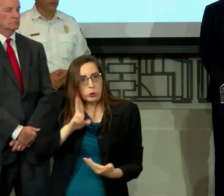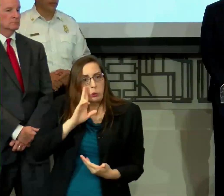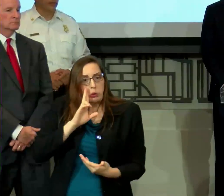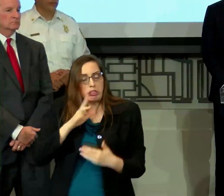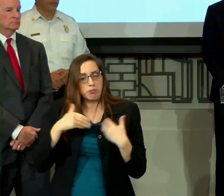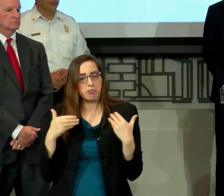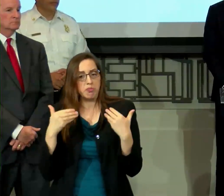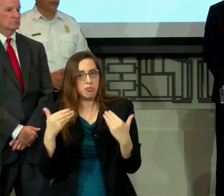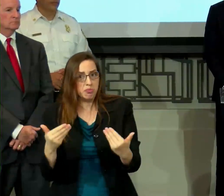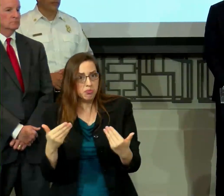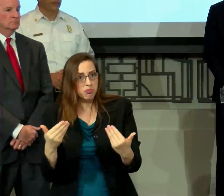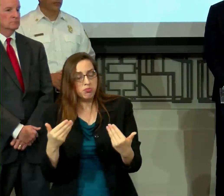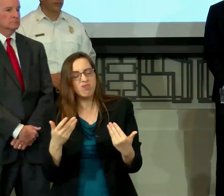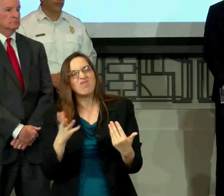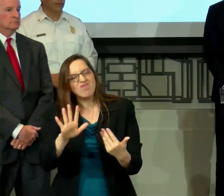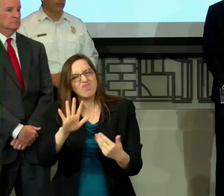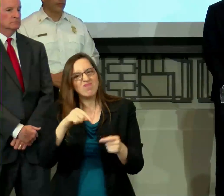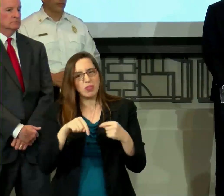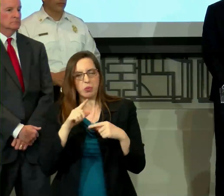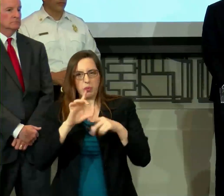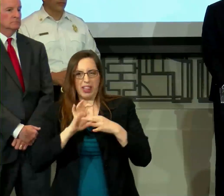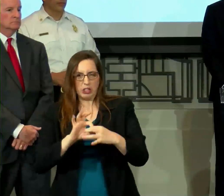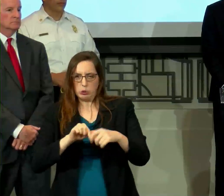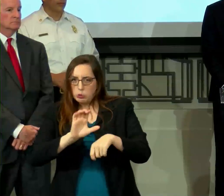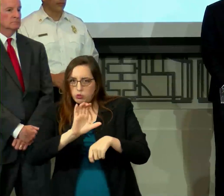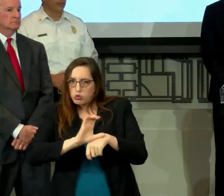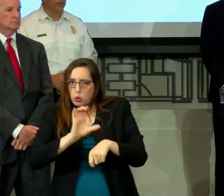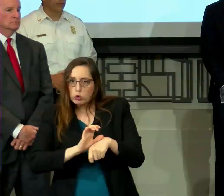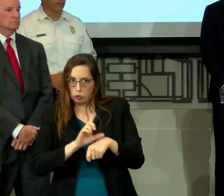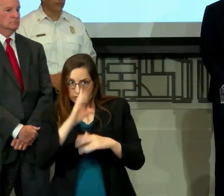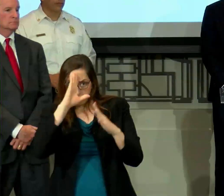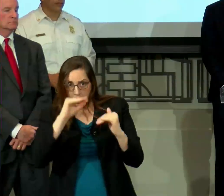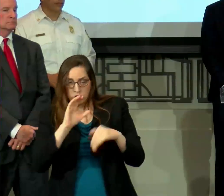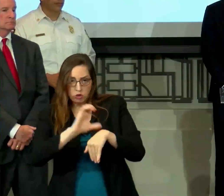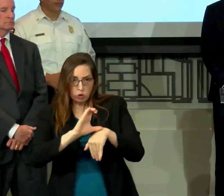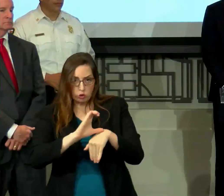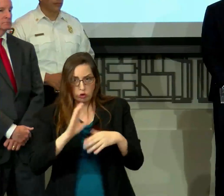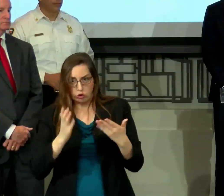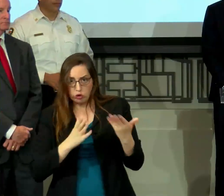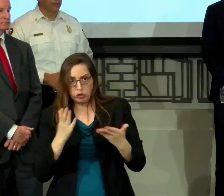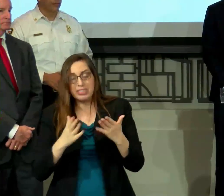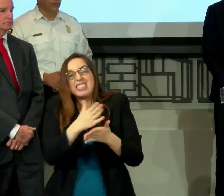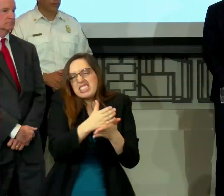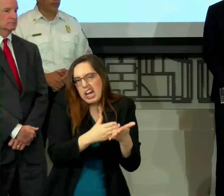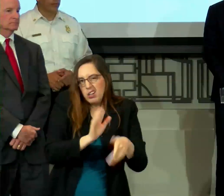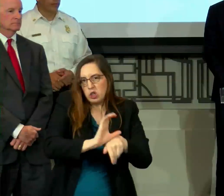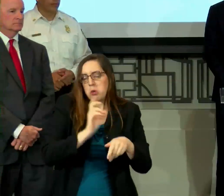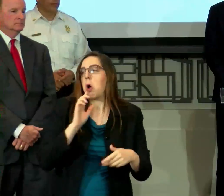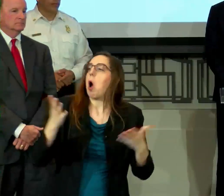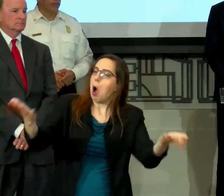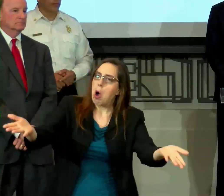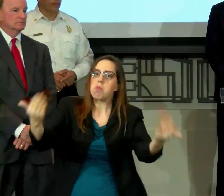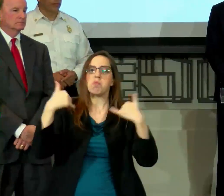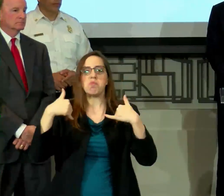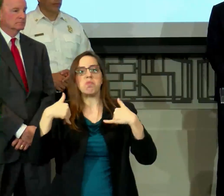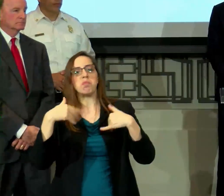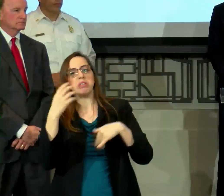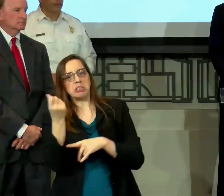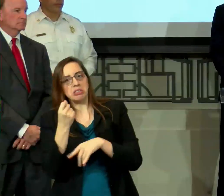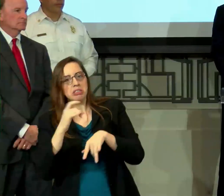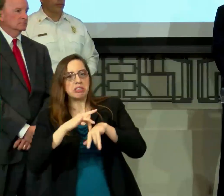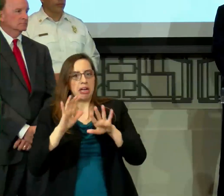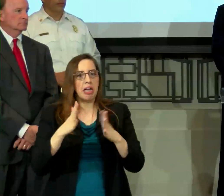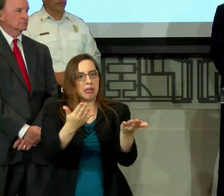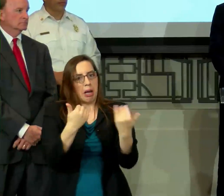see moving forward? I think specifically, do you expect churches to some churches to say, come on down this weekend? I mean, sort